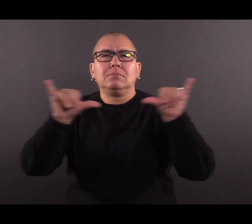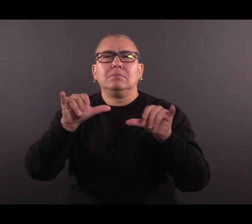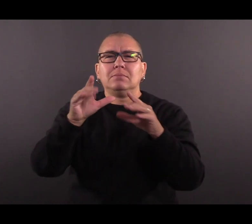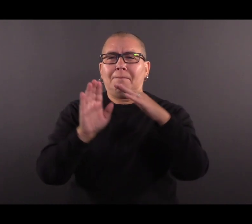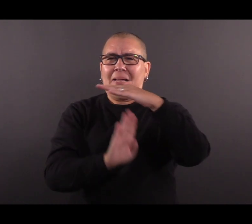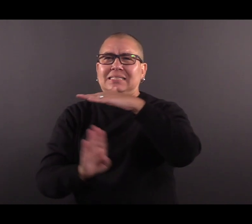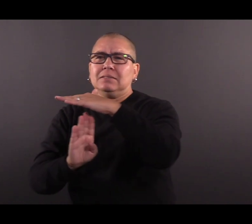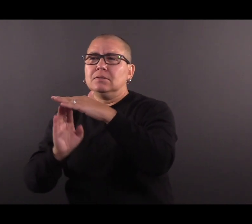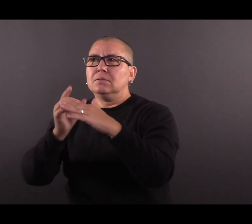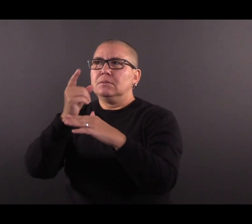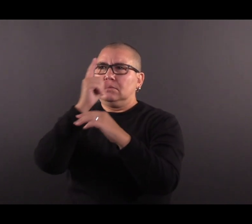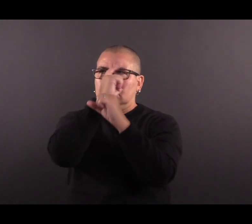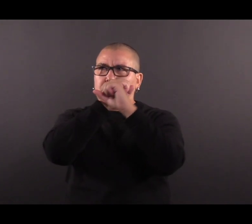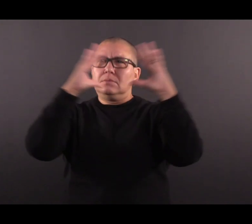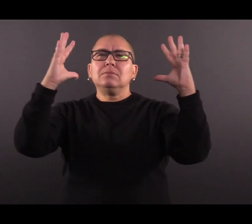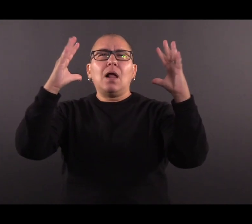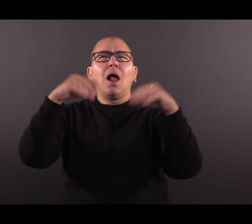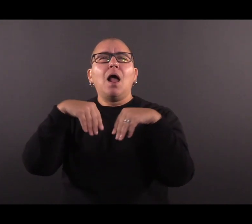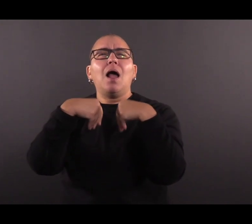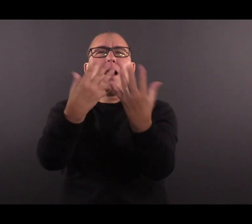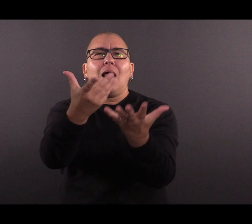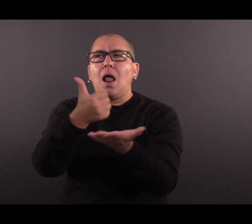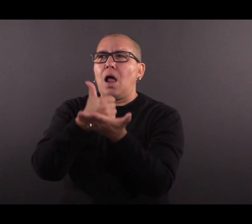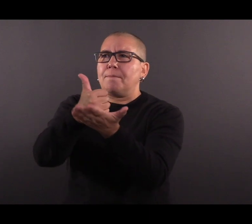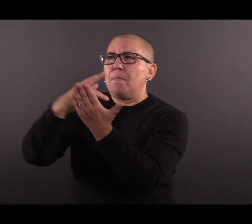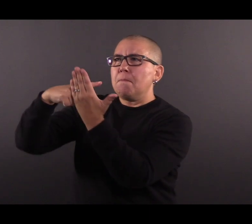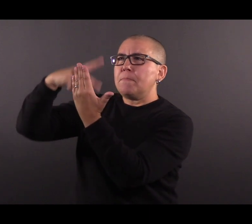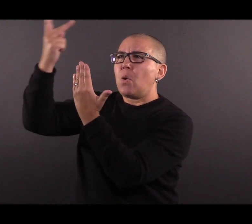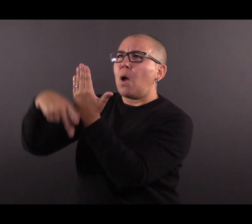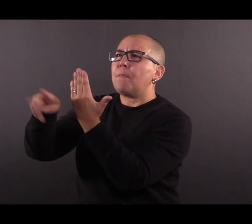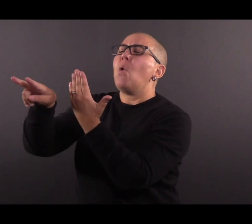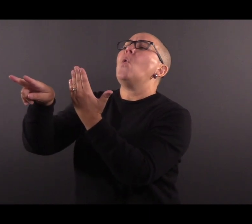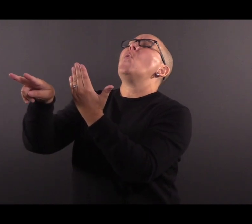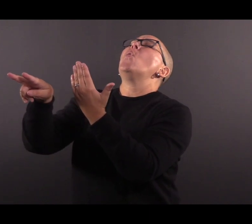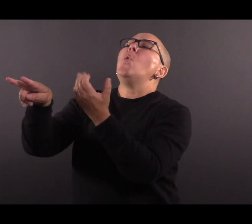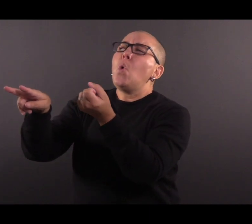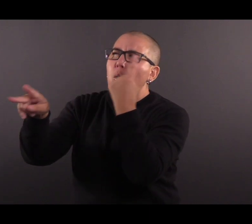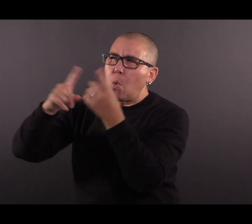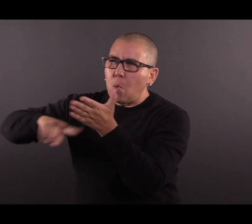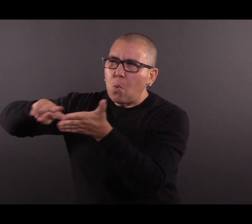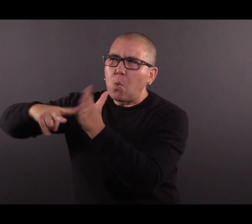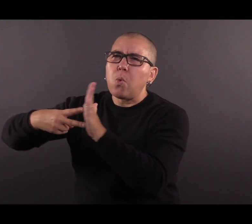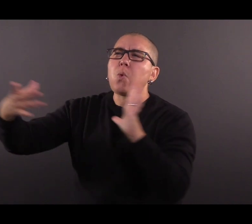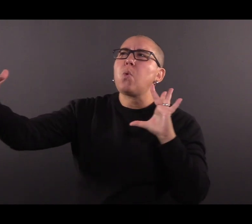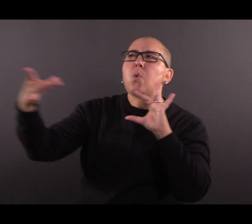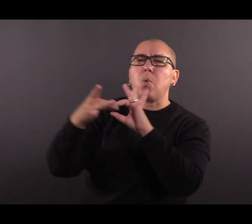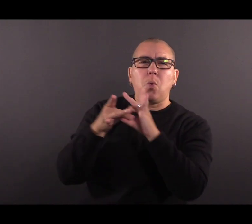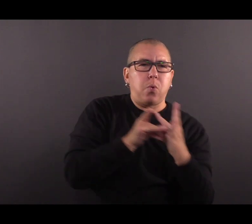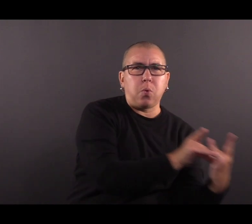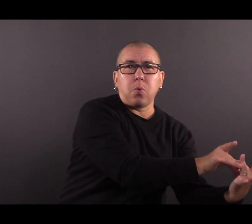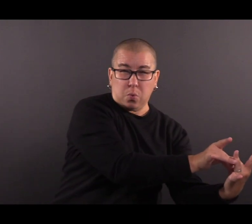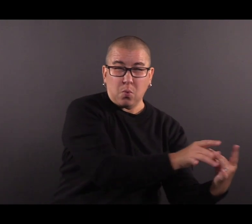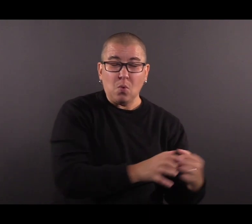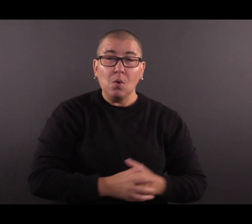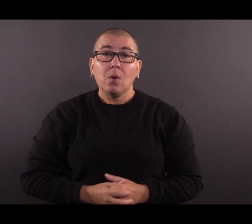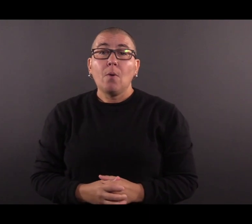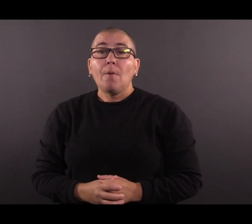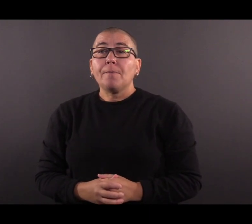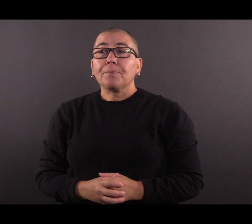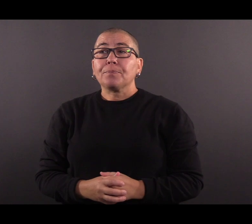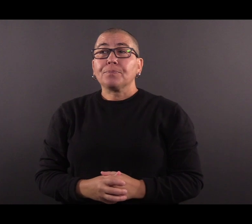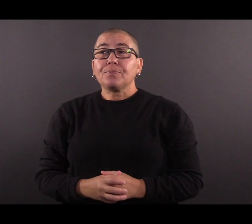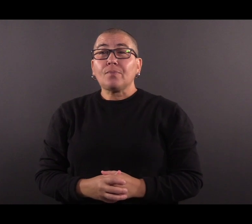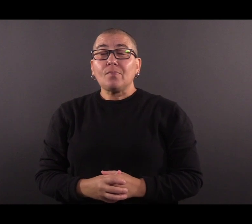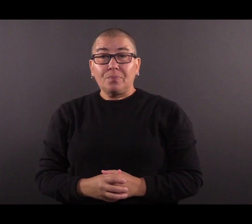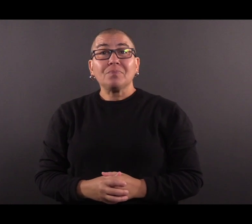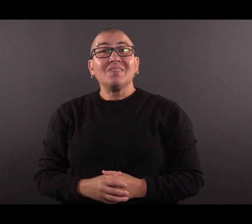help programs more easily engage with their COC about funding opportunities and COC requirements. If